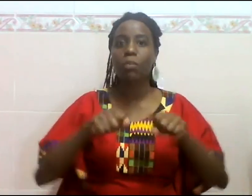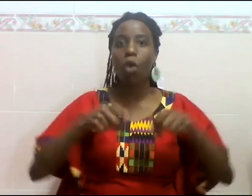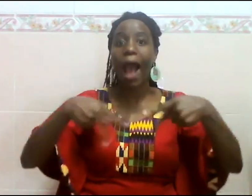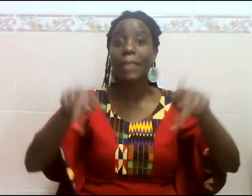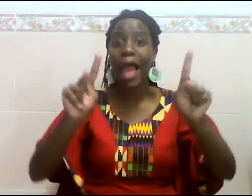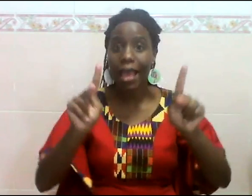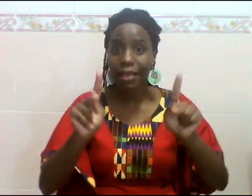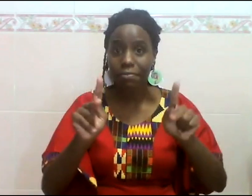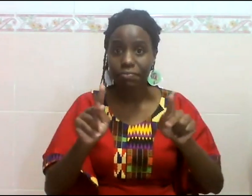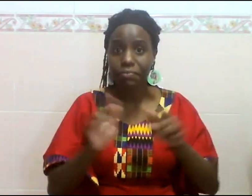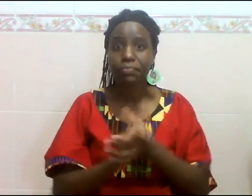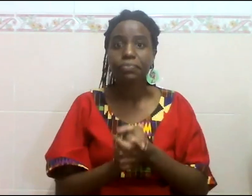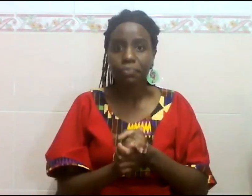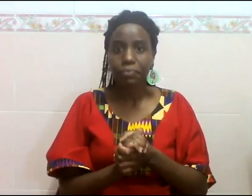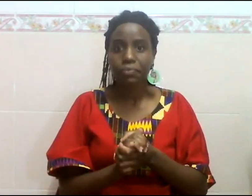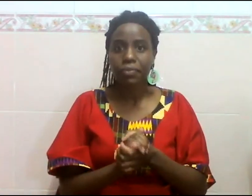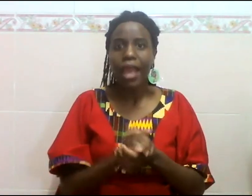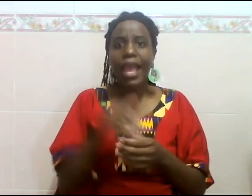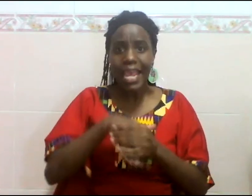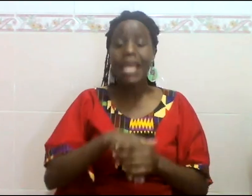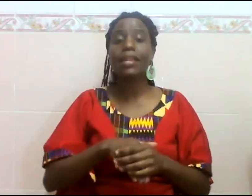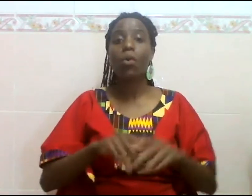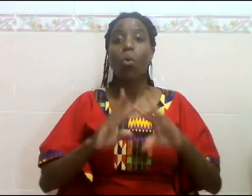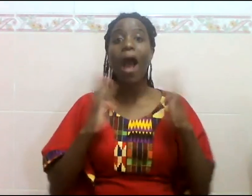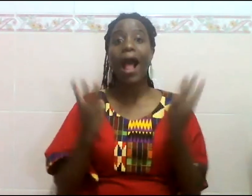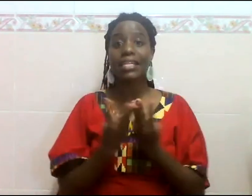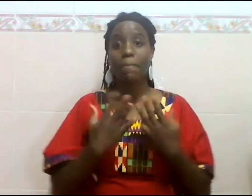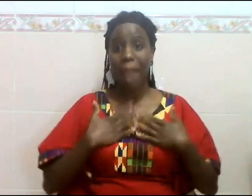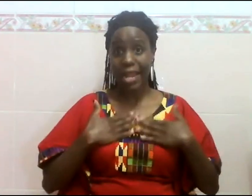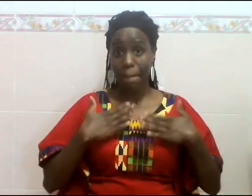the world that I'm in, the neuroscience world. So I